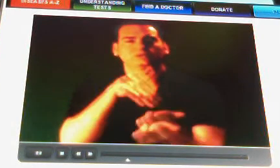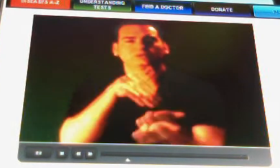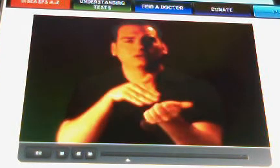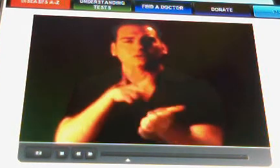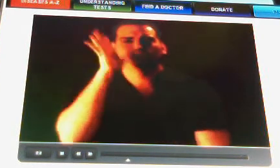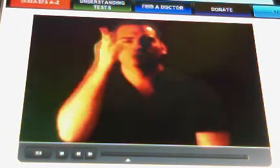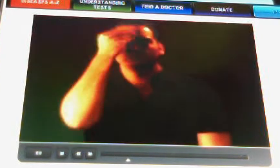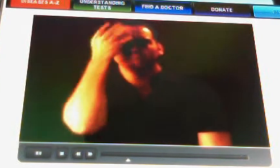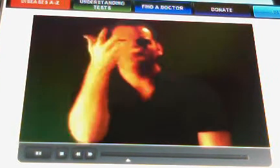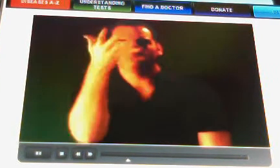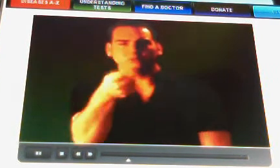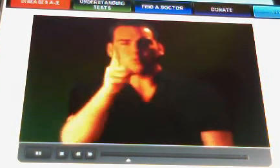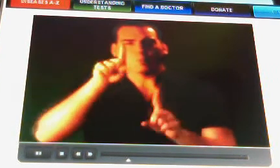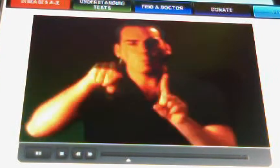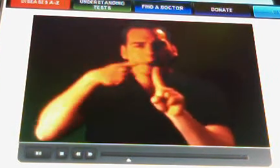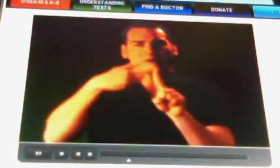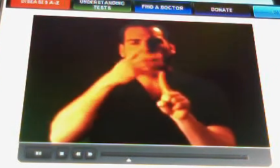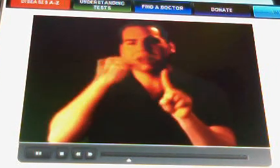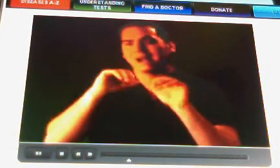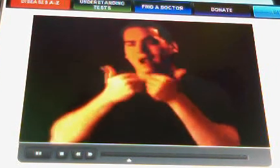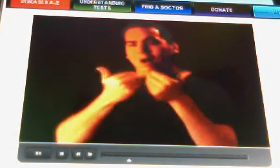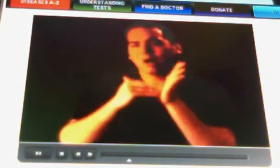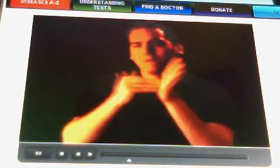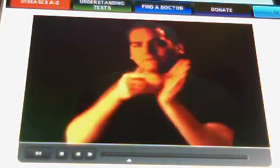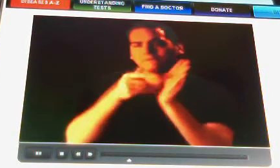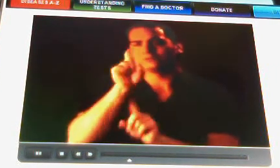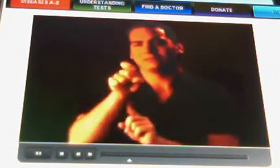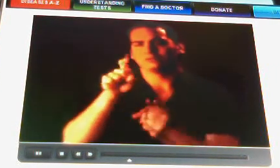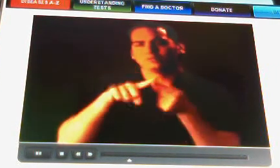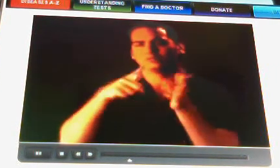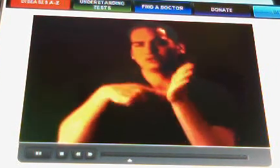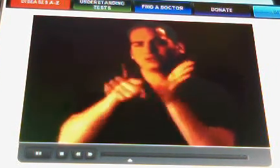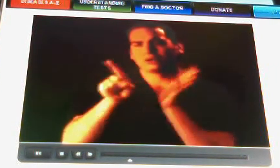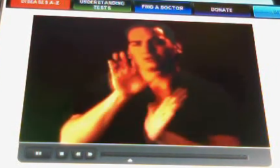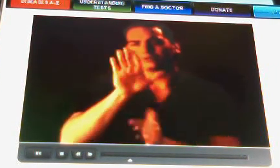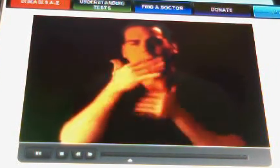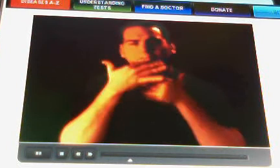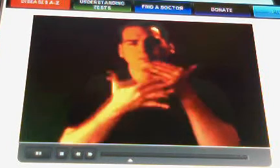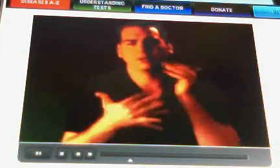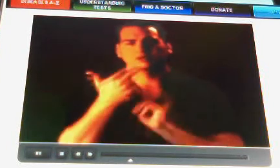and place the blood on a test strip.